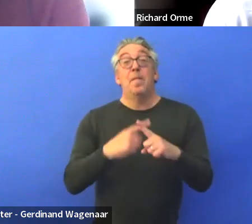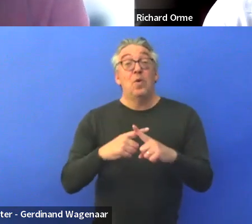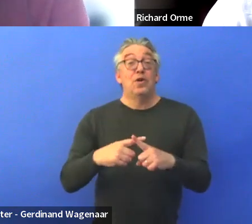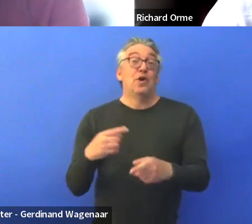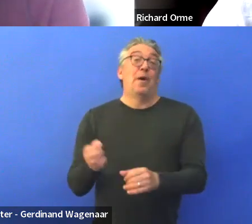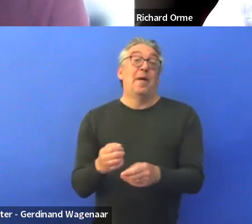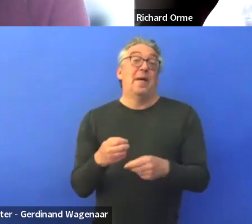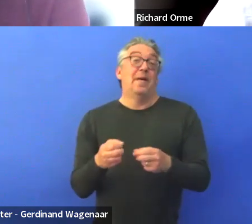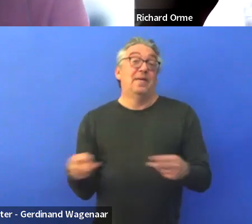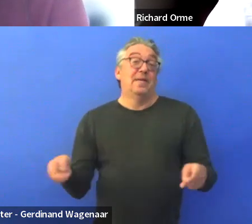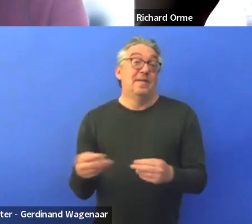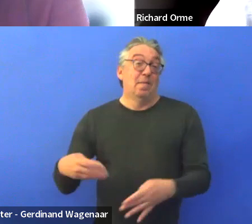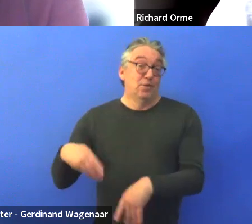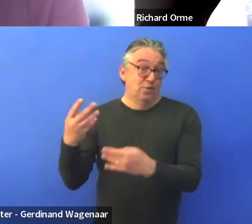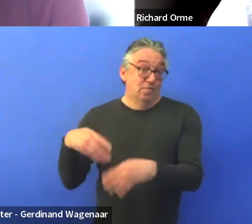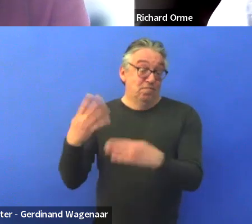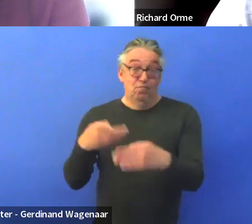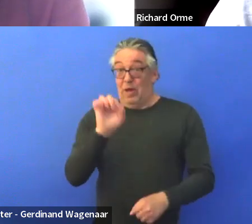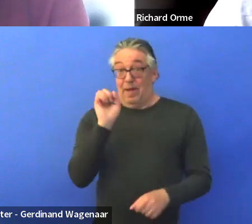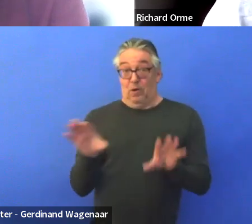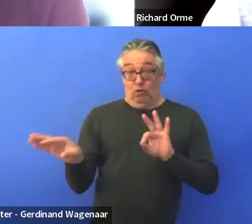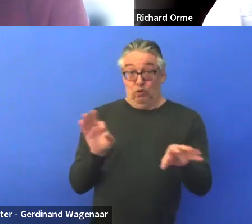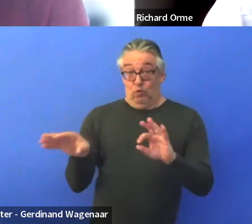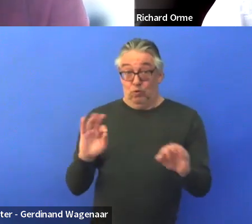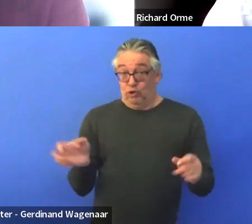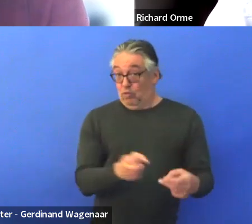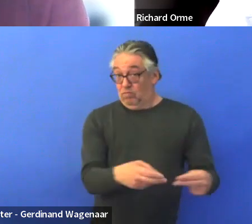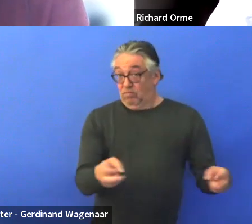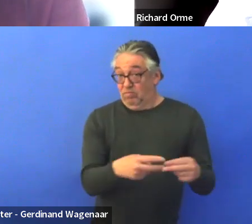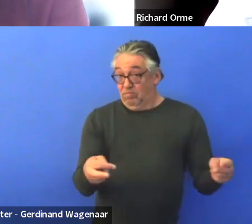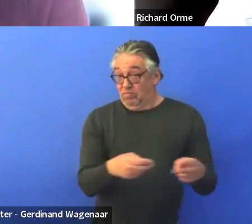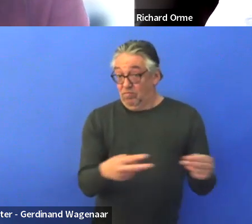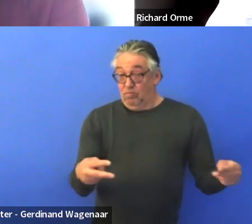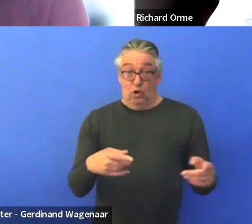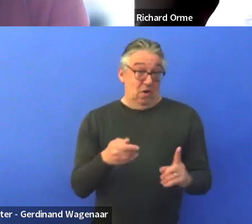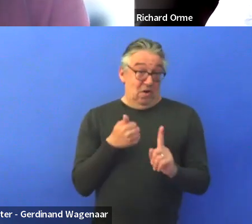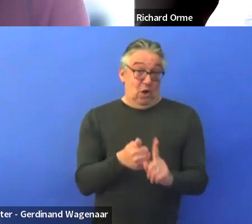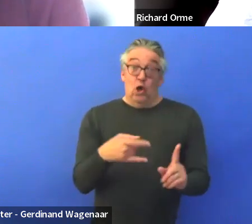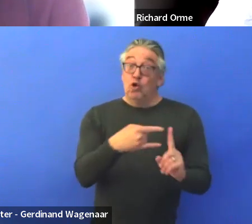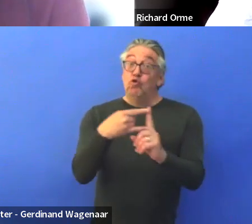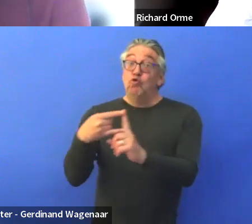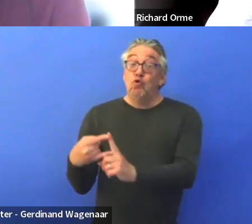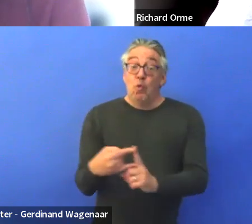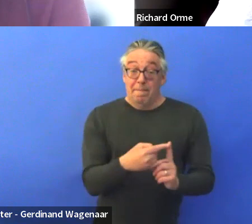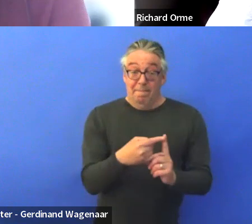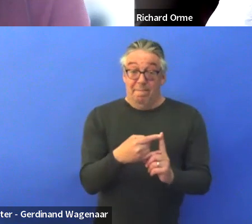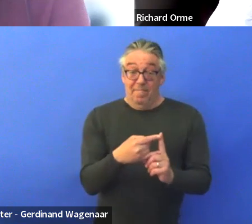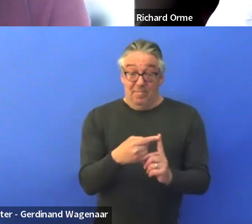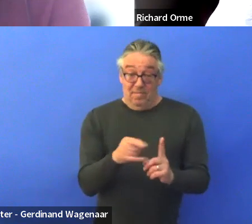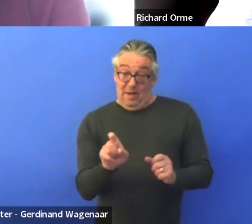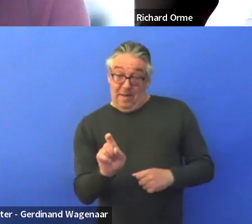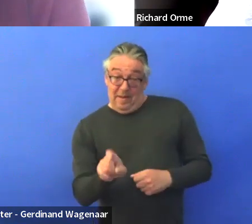can activate the live subtitling using the function in Zoom, or you can click